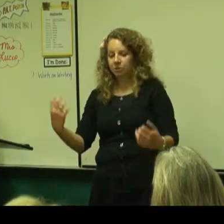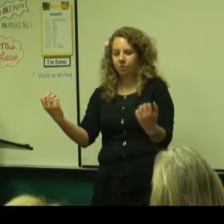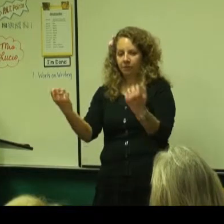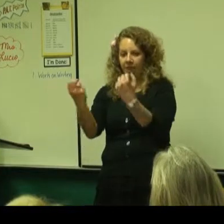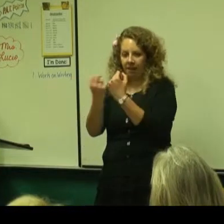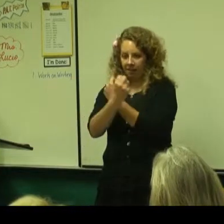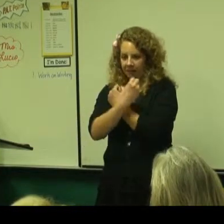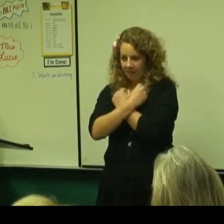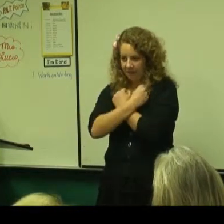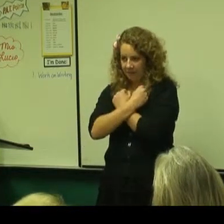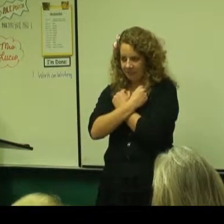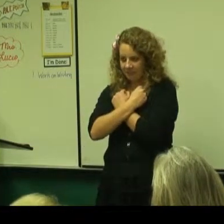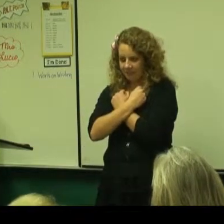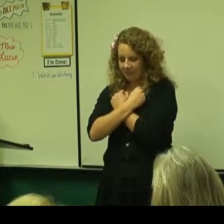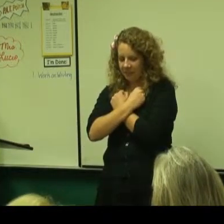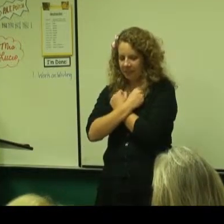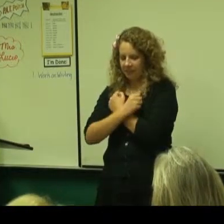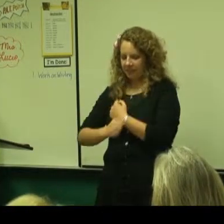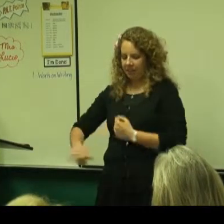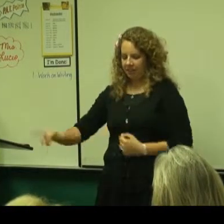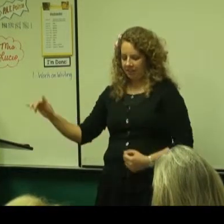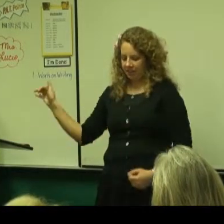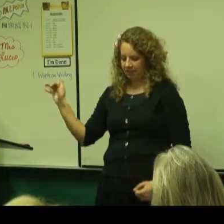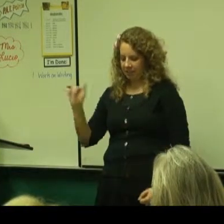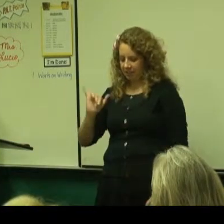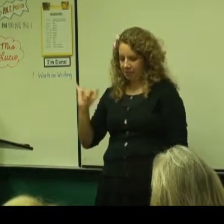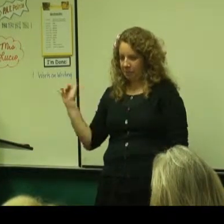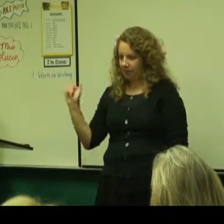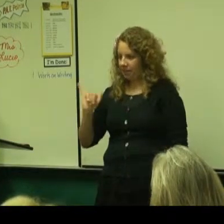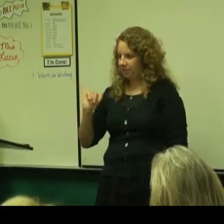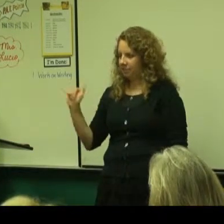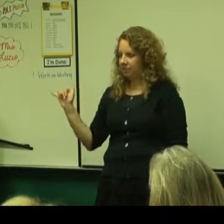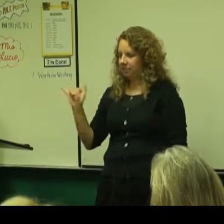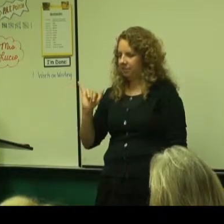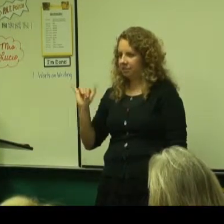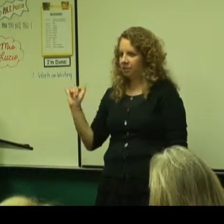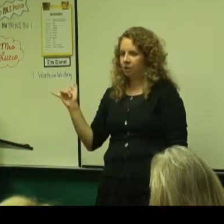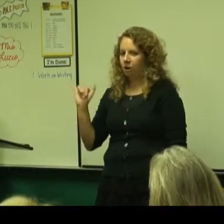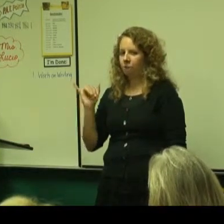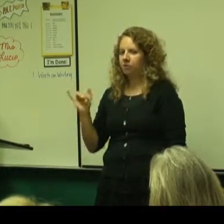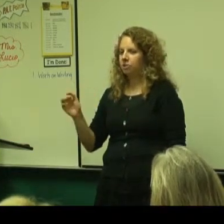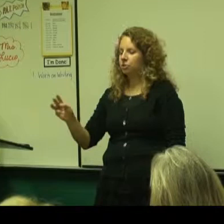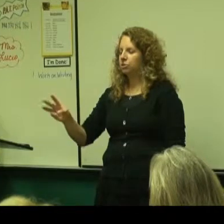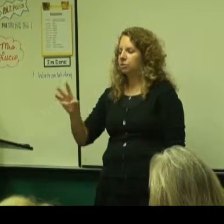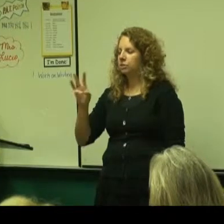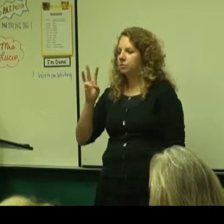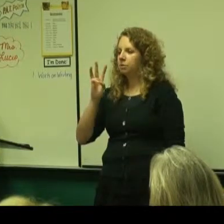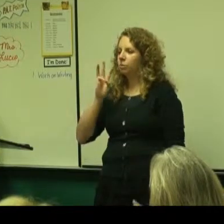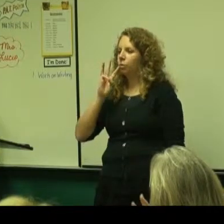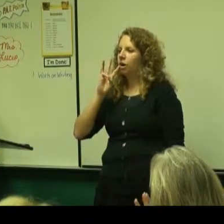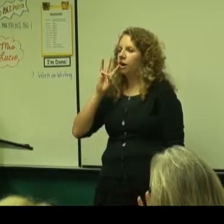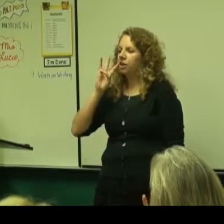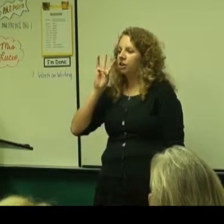so love is same as a river. So it's going to be